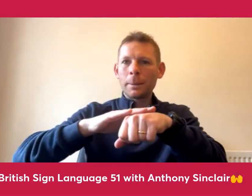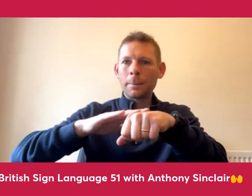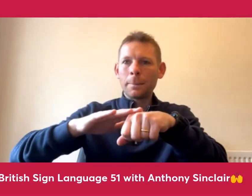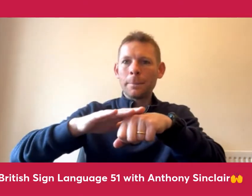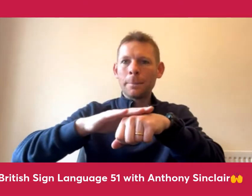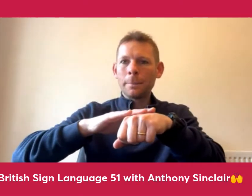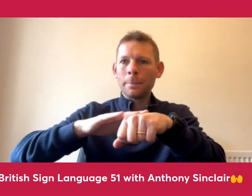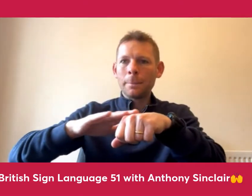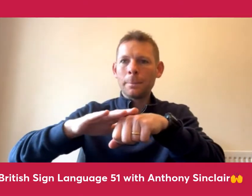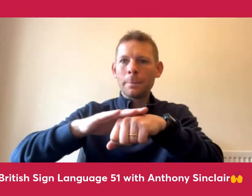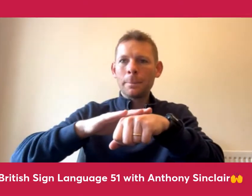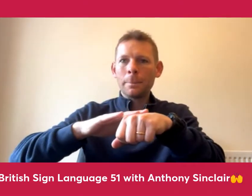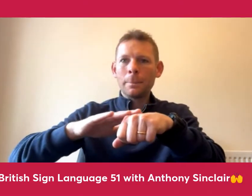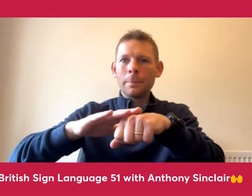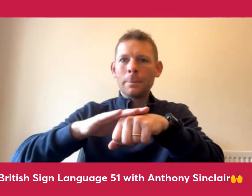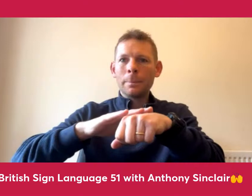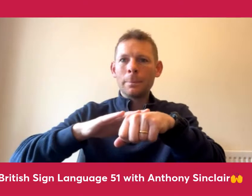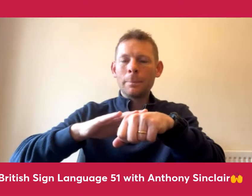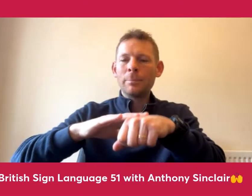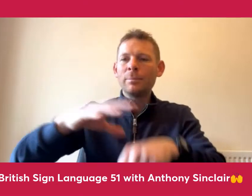Sun cream,